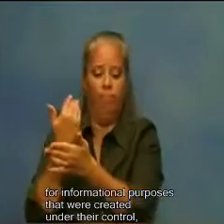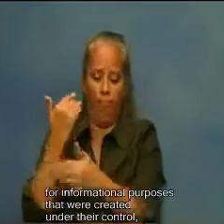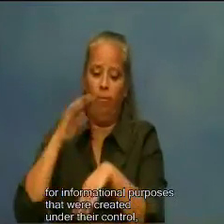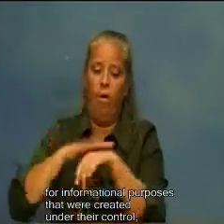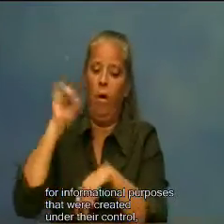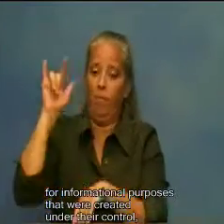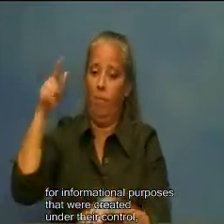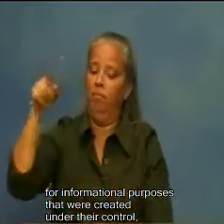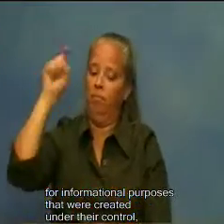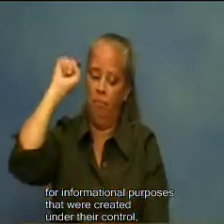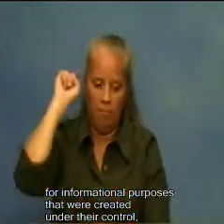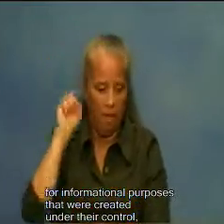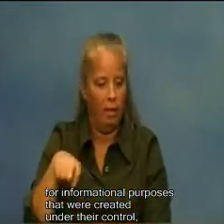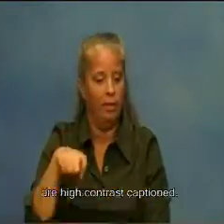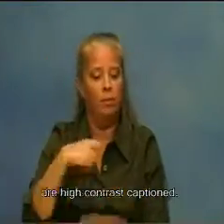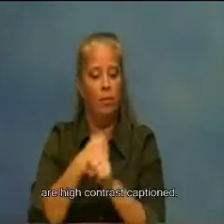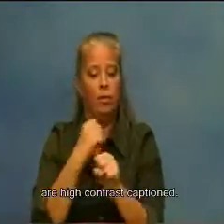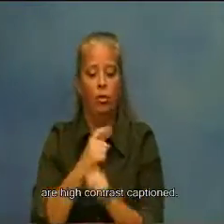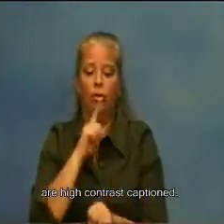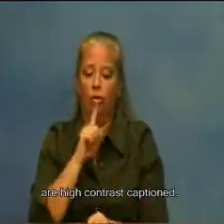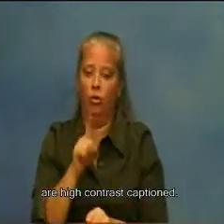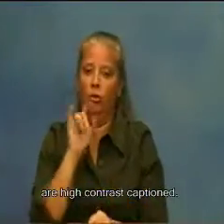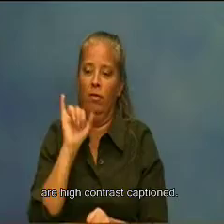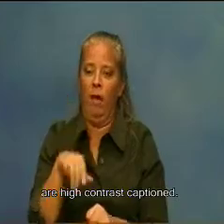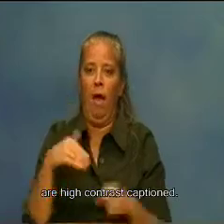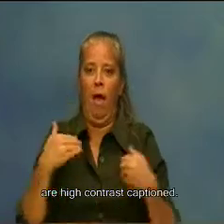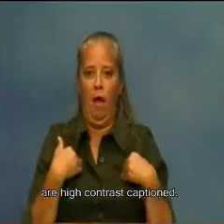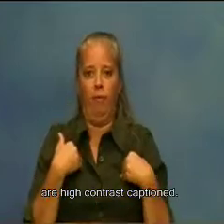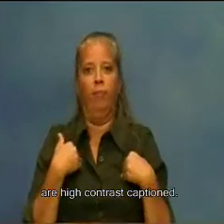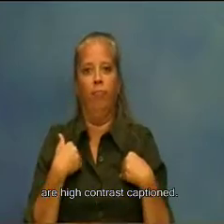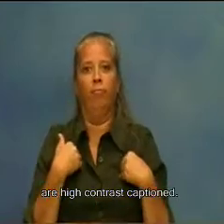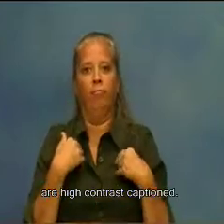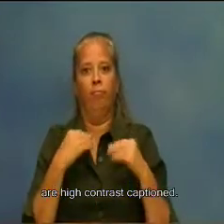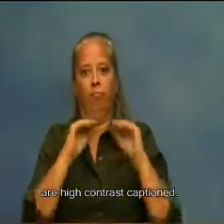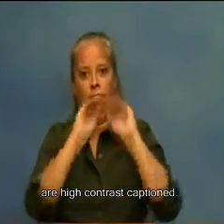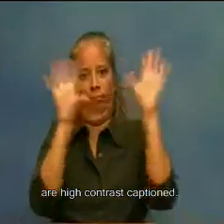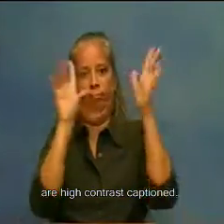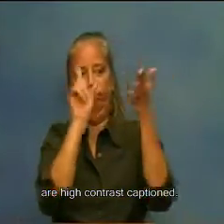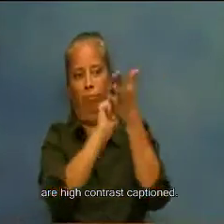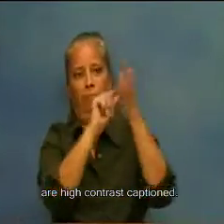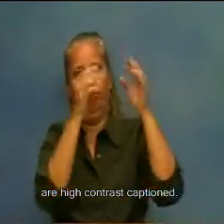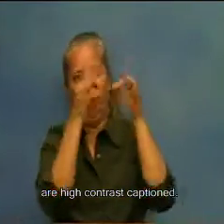under their control are high contrast captioned.